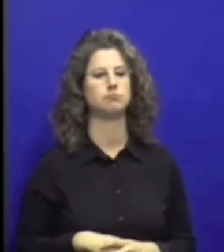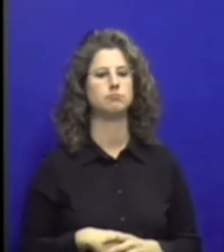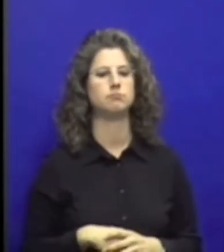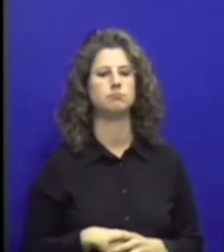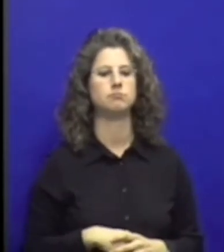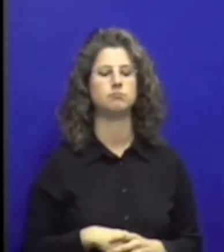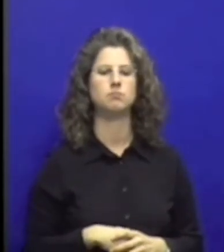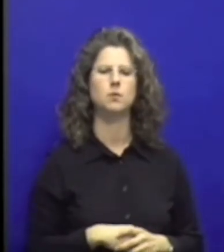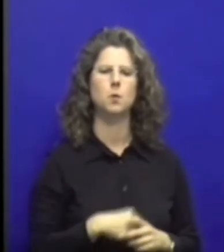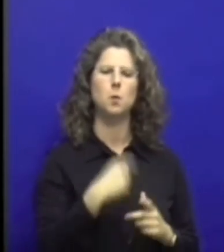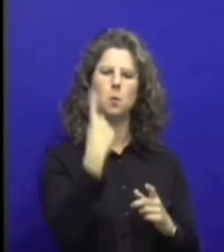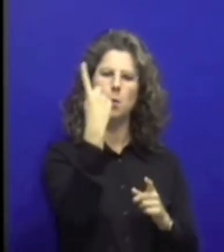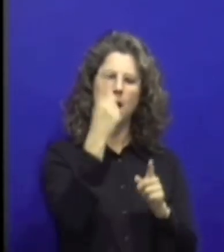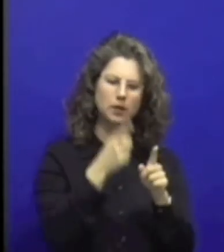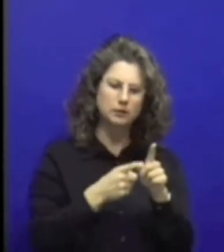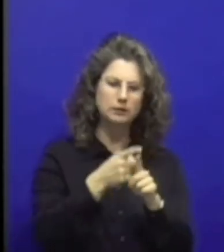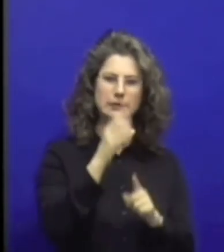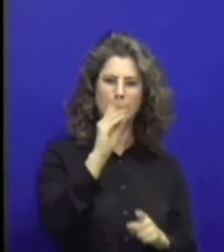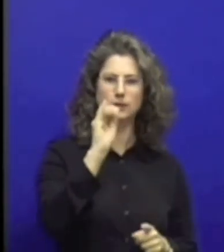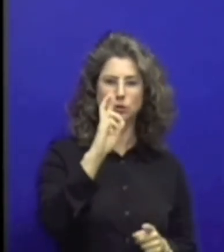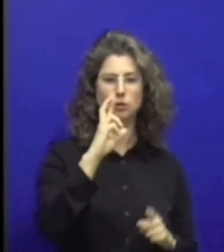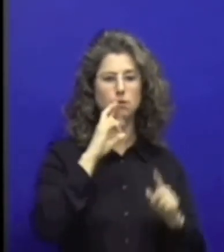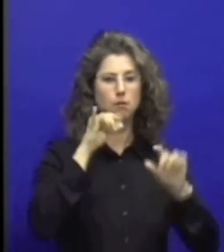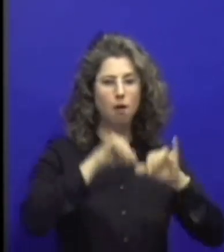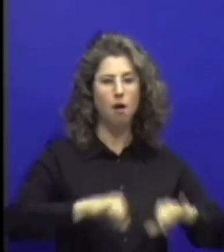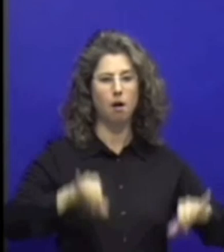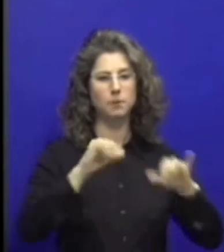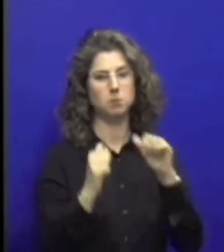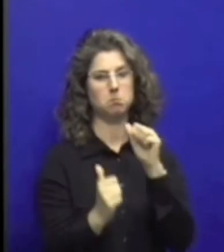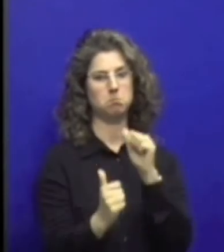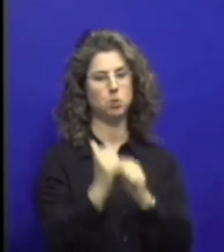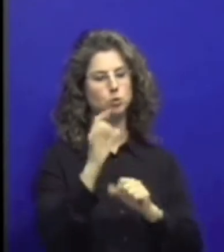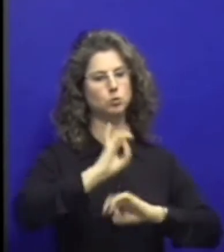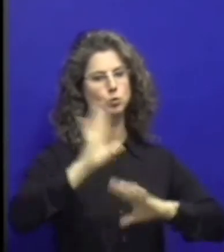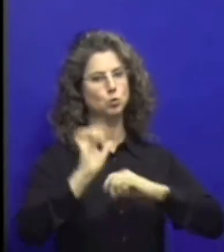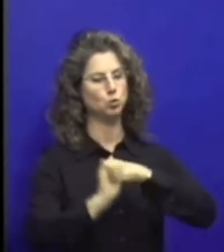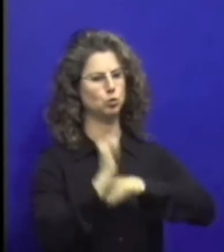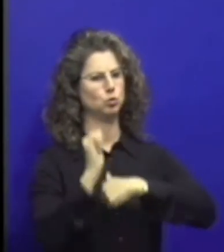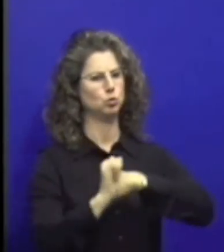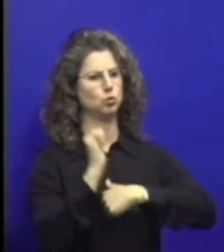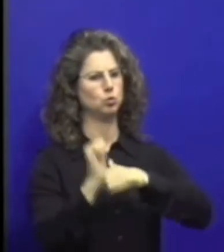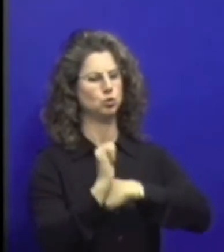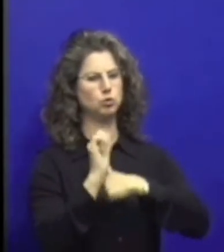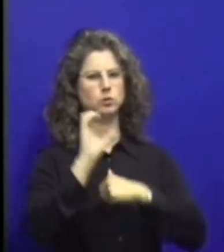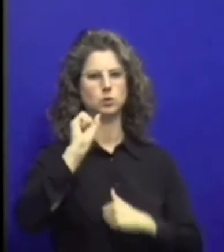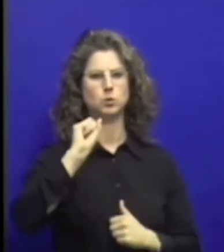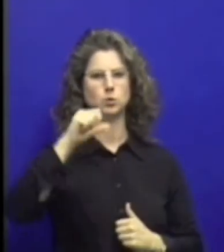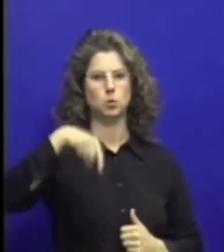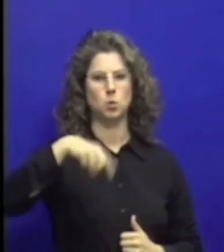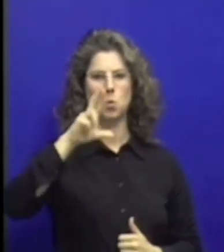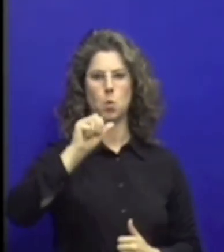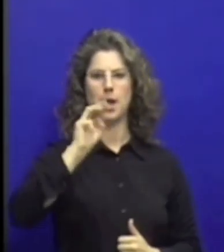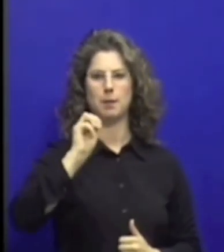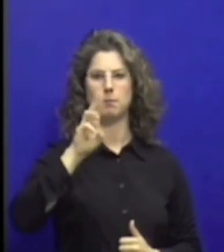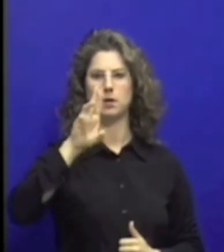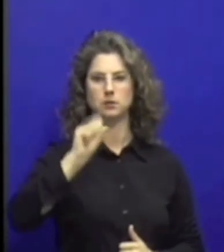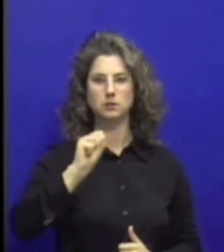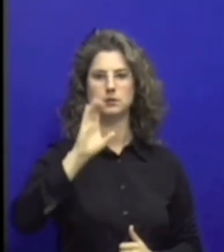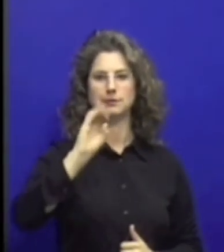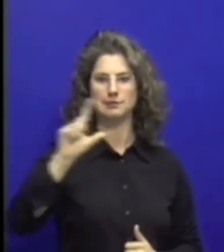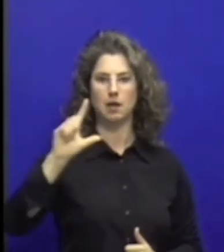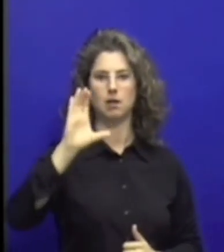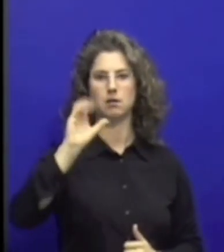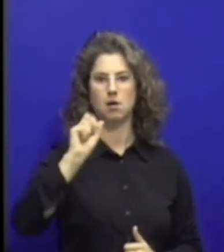The one cancer that is most common and most dangerous in the mouth is squamous cell